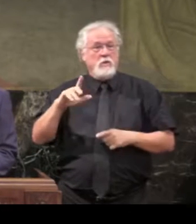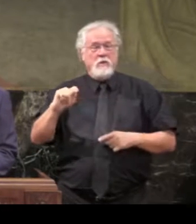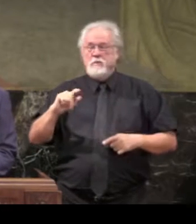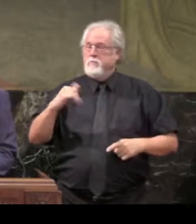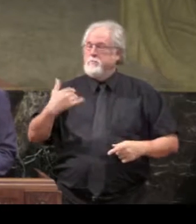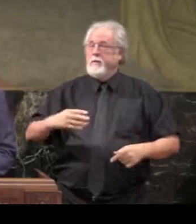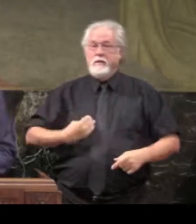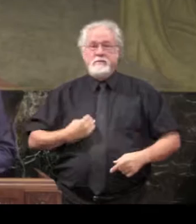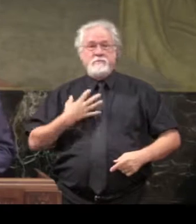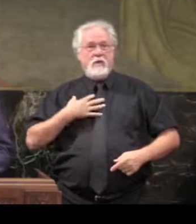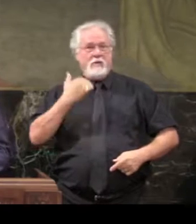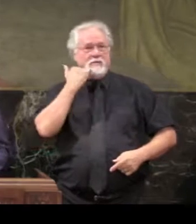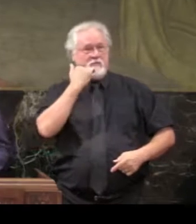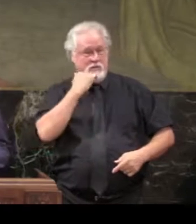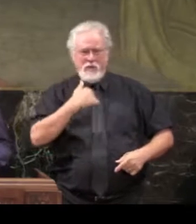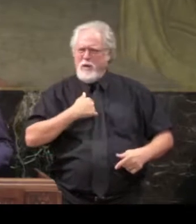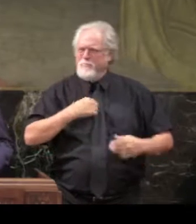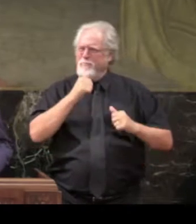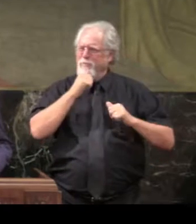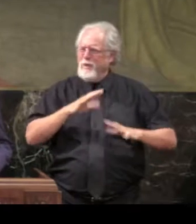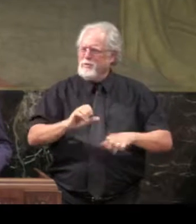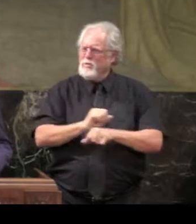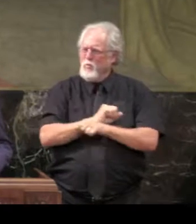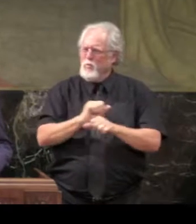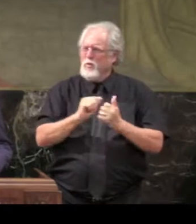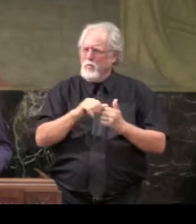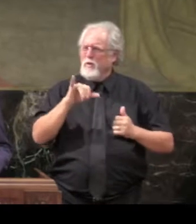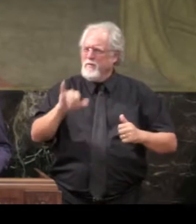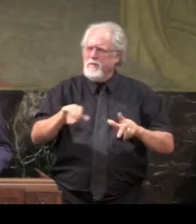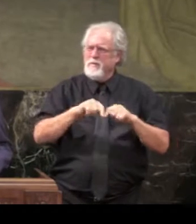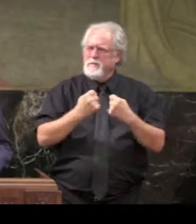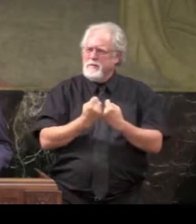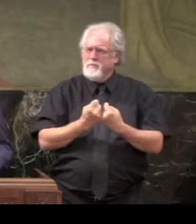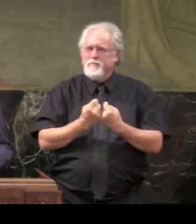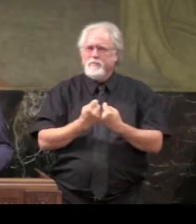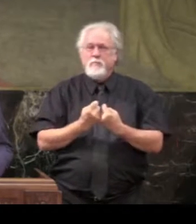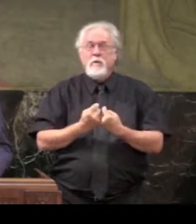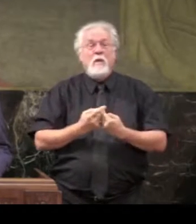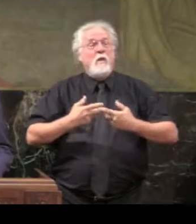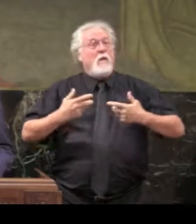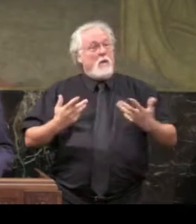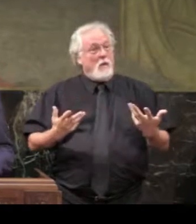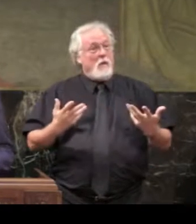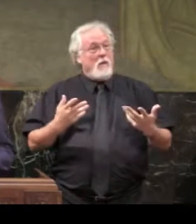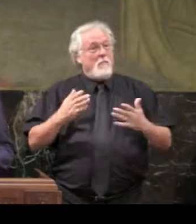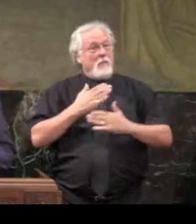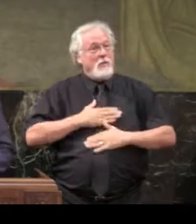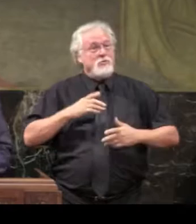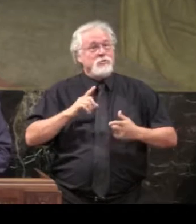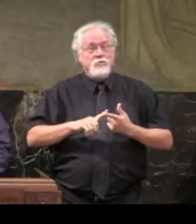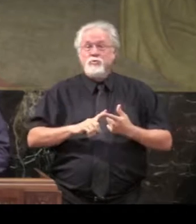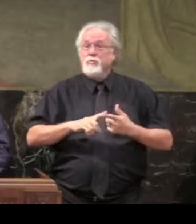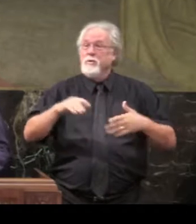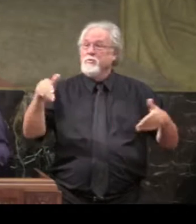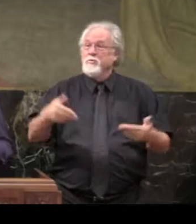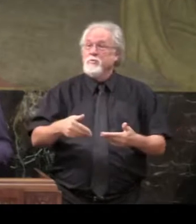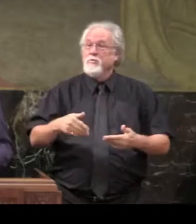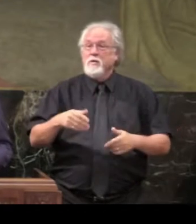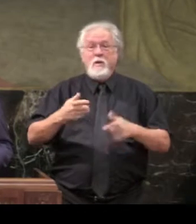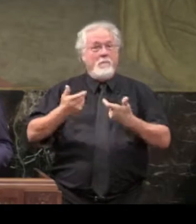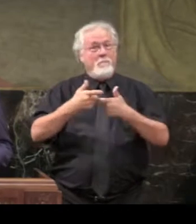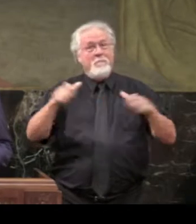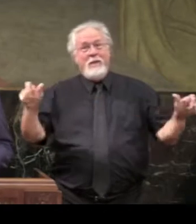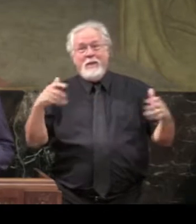and every day. I'm blessed to be working with an incredible team. With that, it is my pleasure to introduce our main